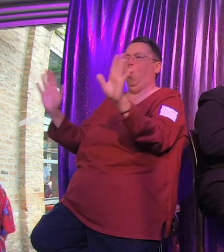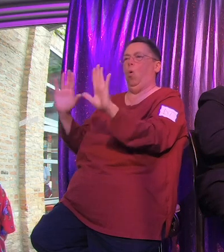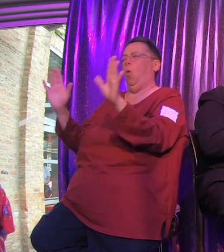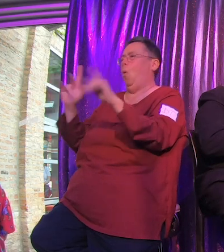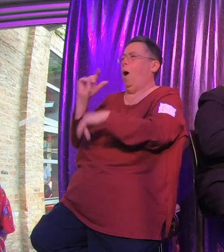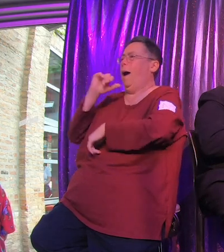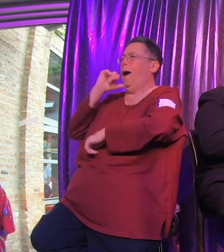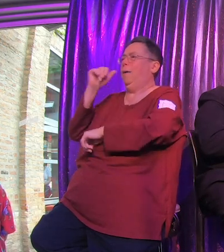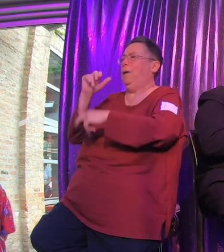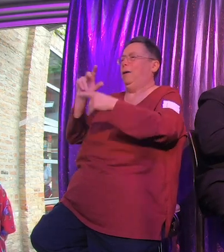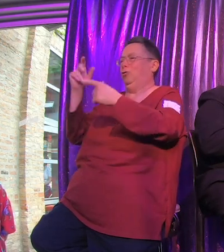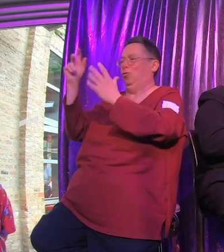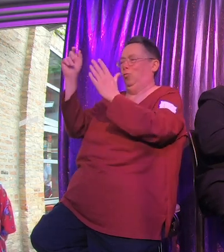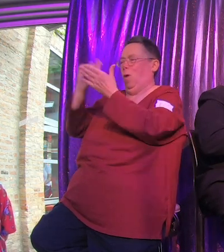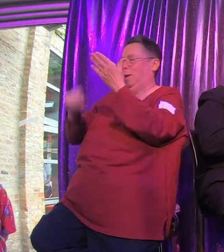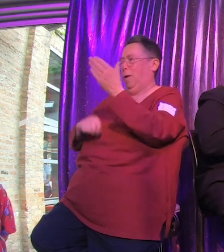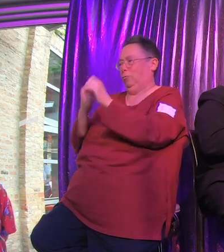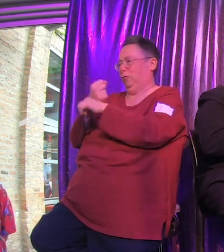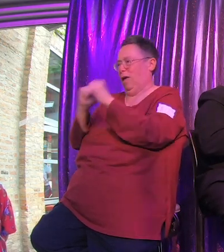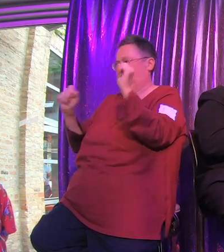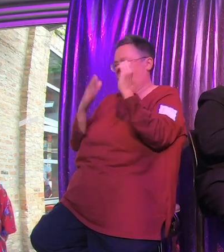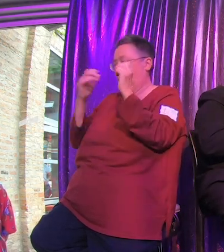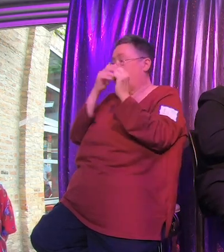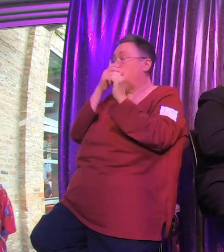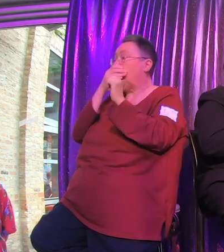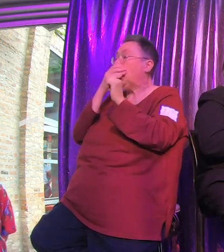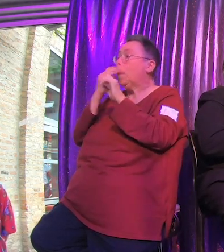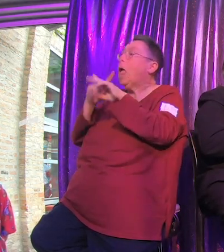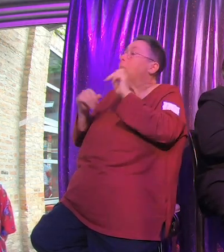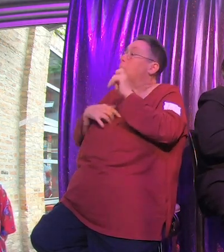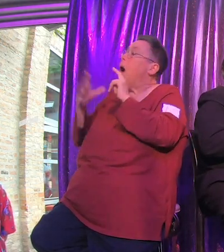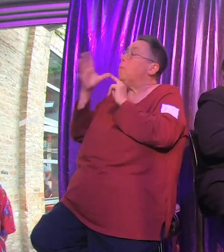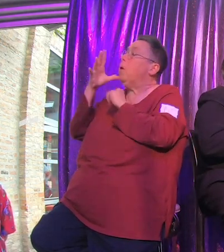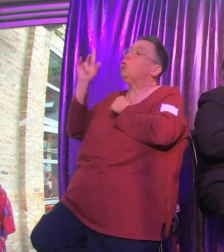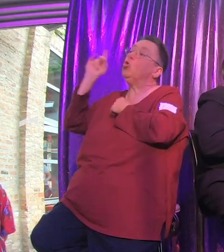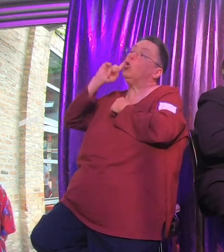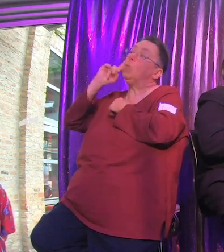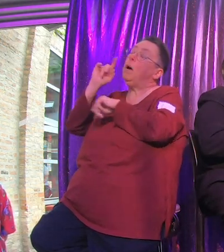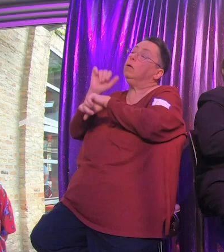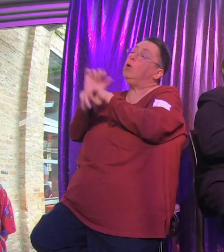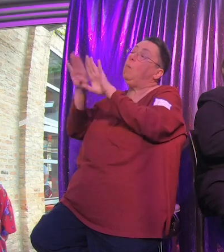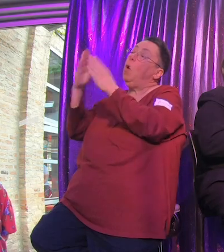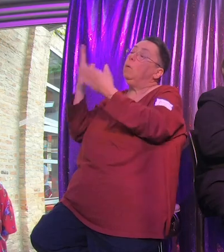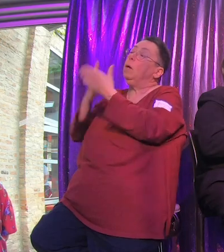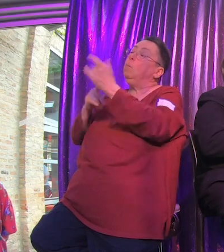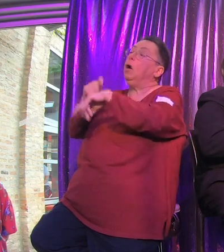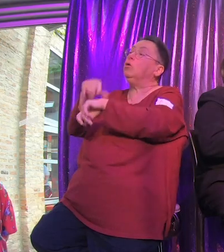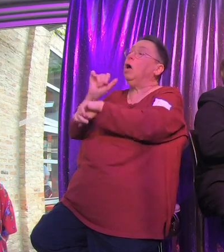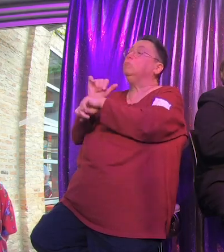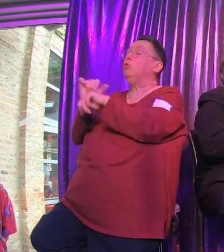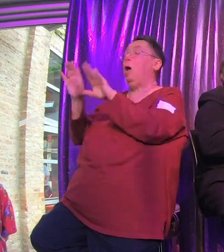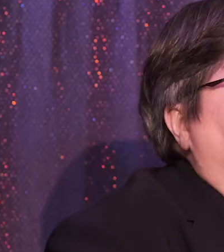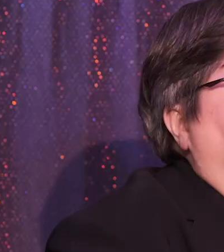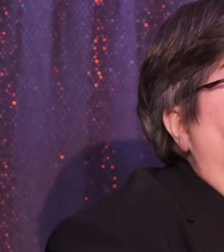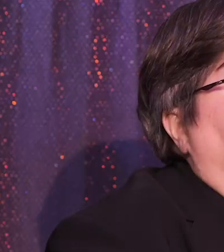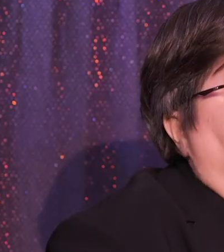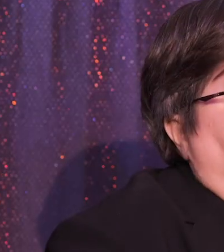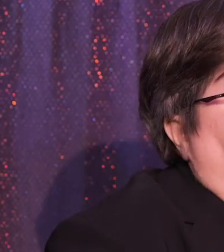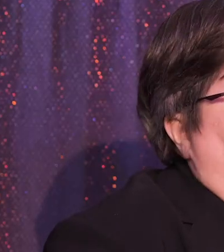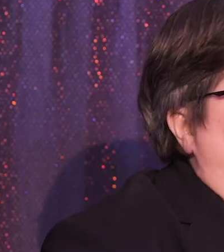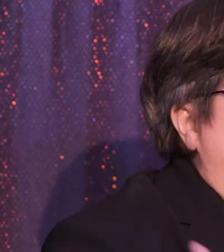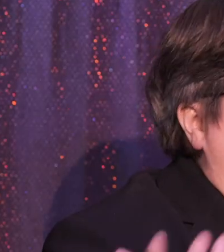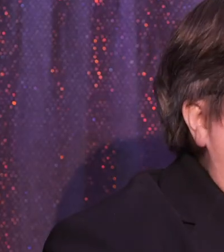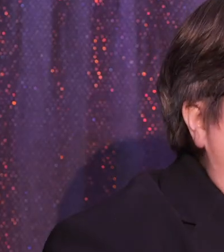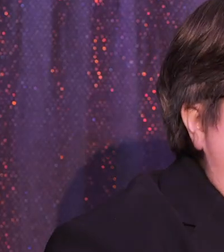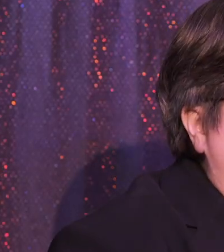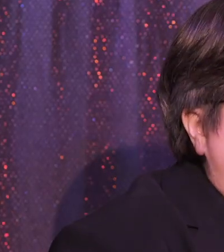not writing about heater safety. But my mother had heard about a part-time job opening at GayLife newspaper. And the benefit,